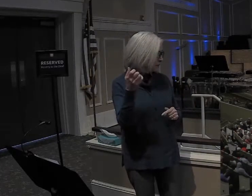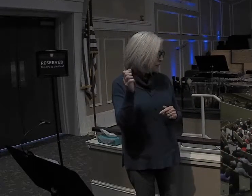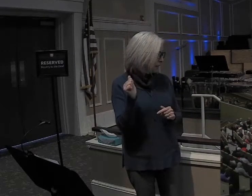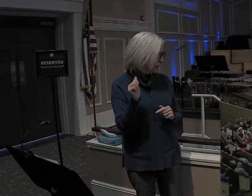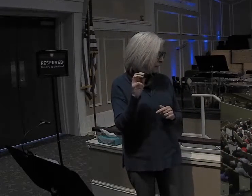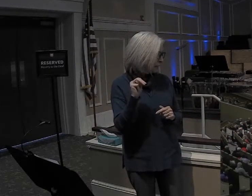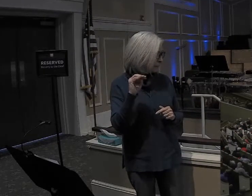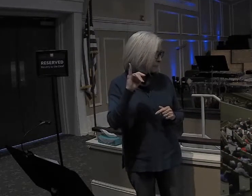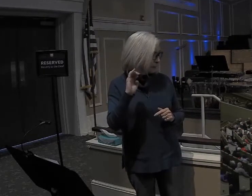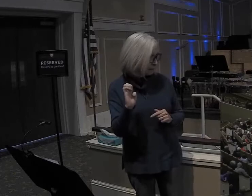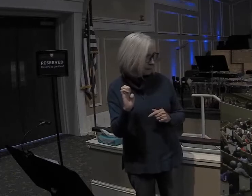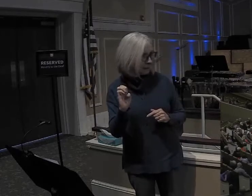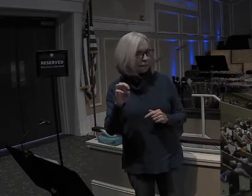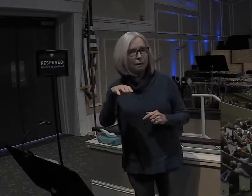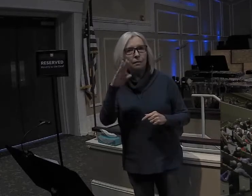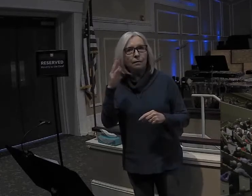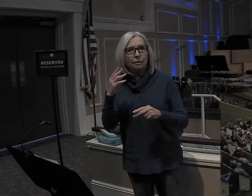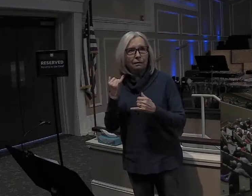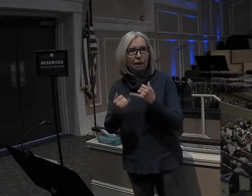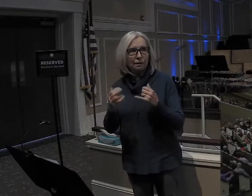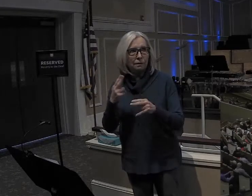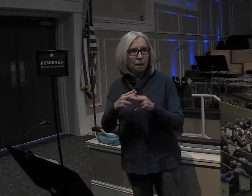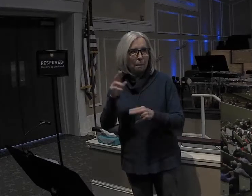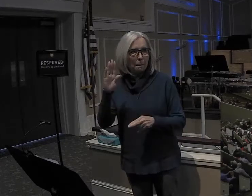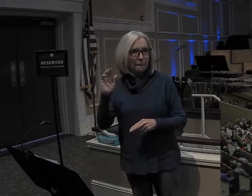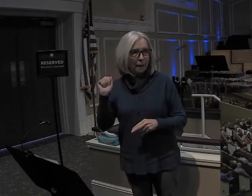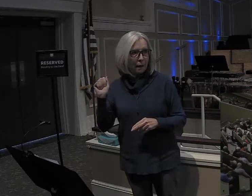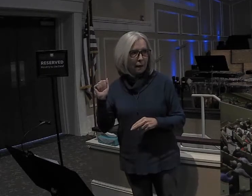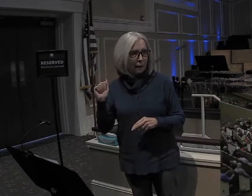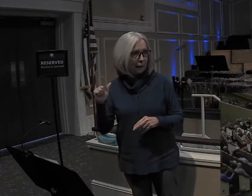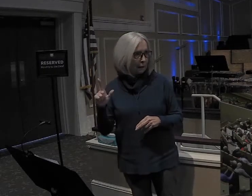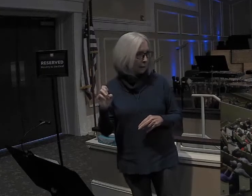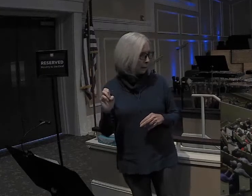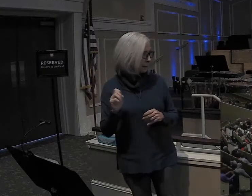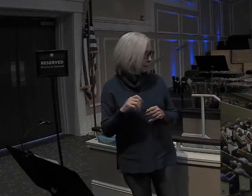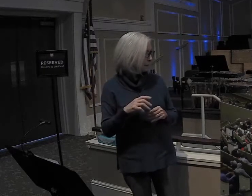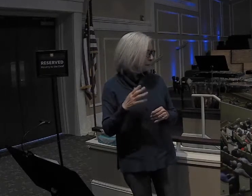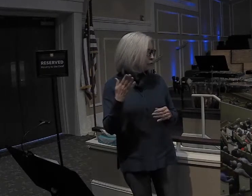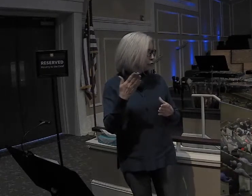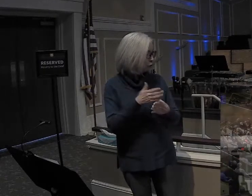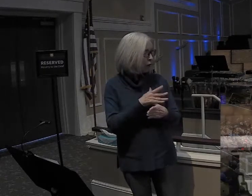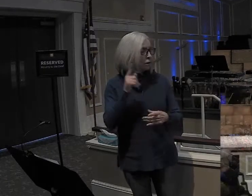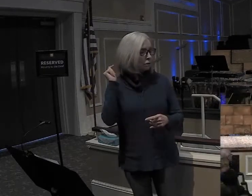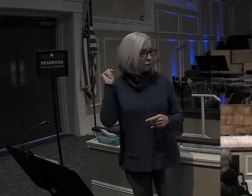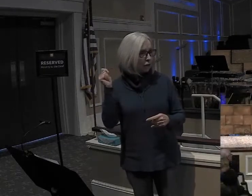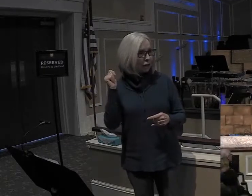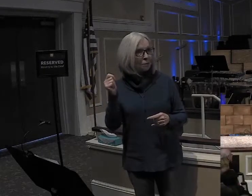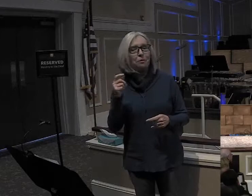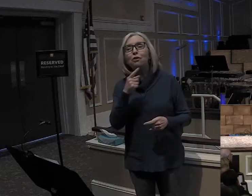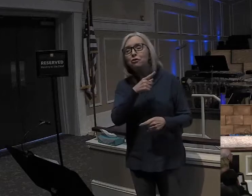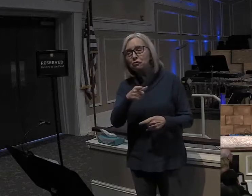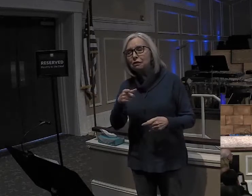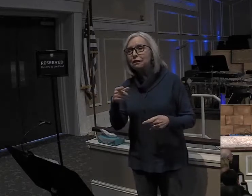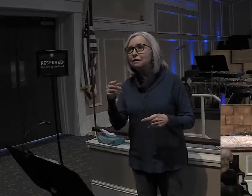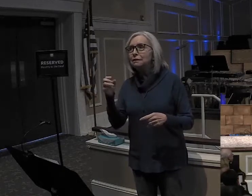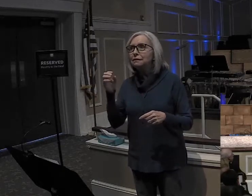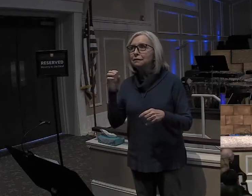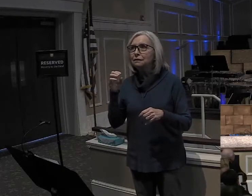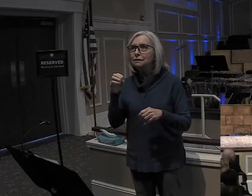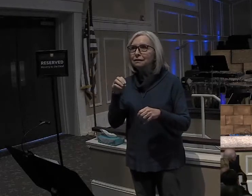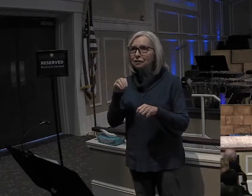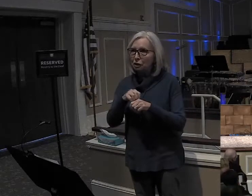Bell. She comes this morning. She's attended our membership class, had an opportunity to share her testimony. She's already gotten plugged in with our orchestra,